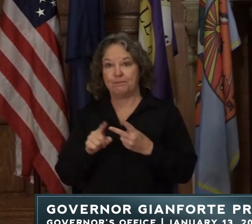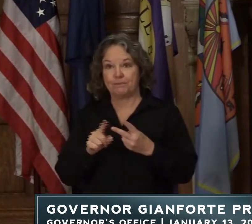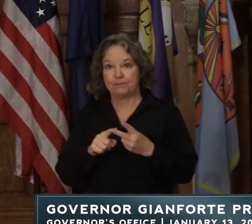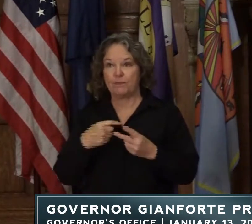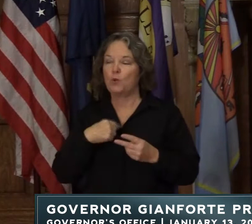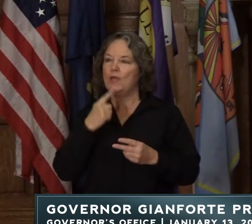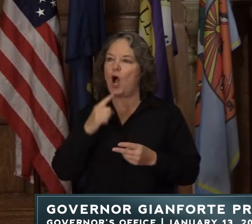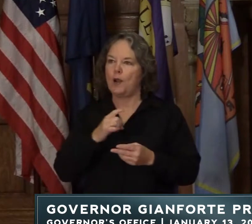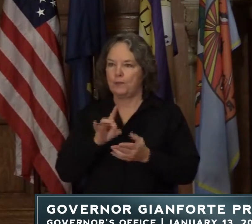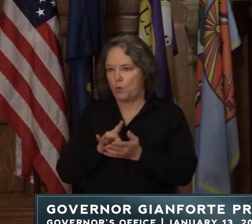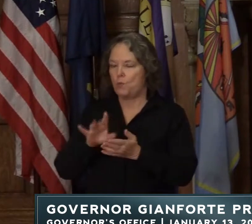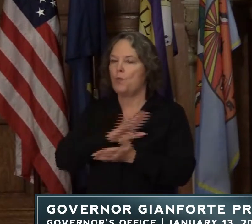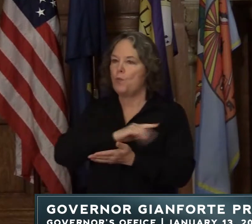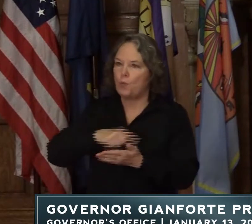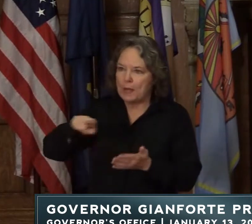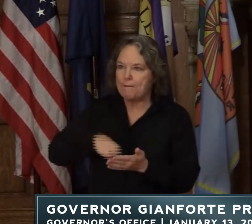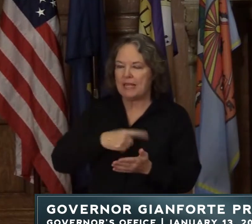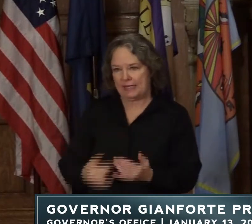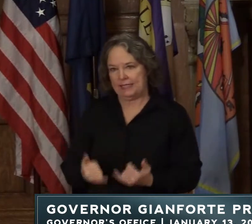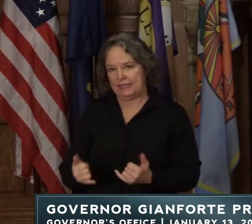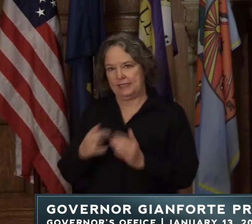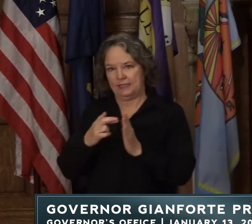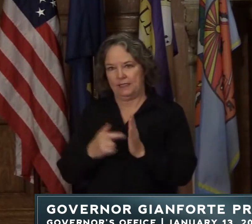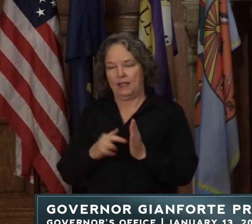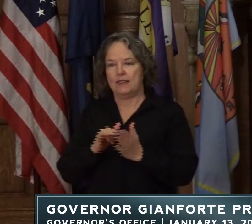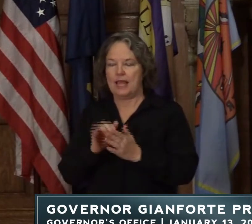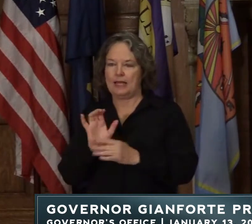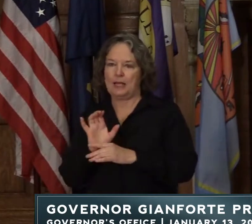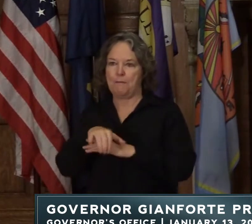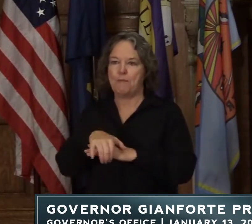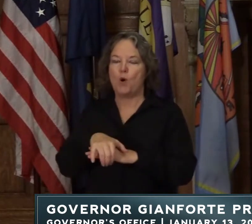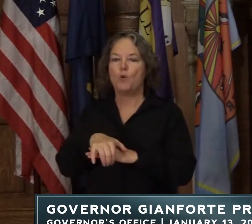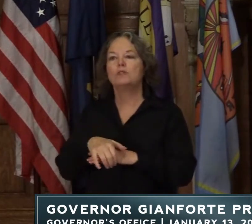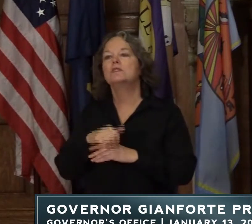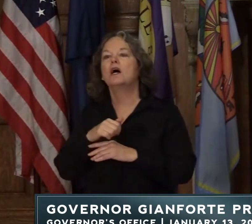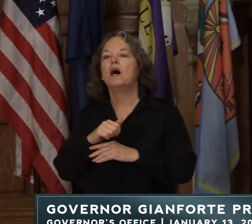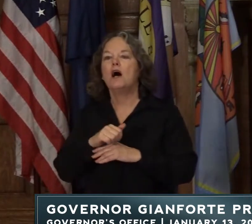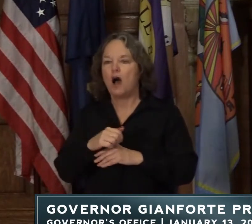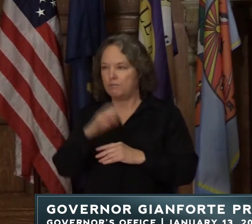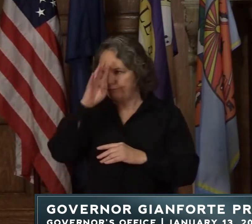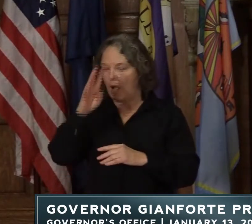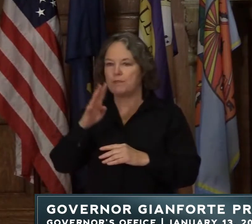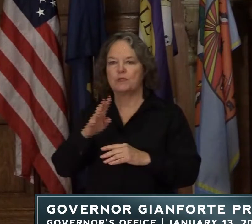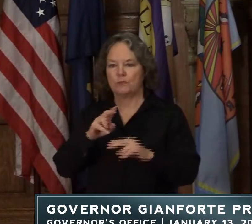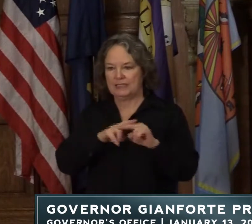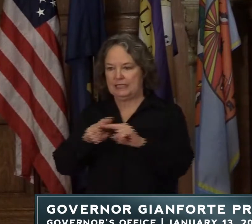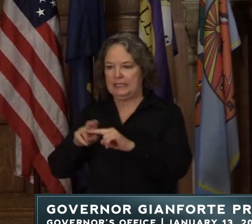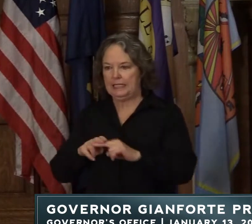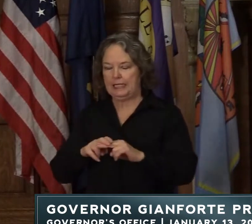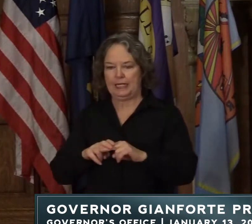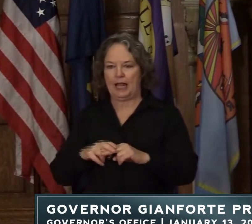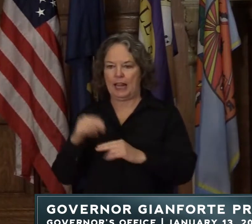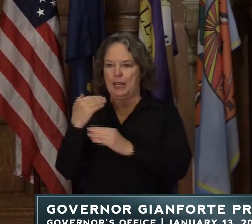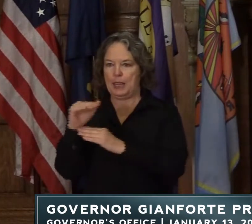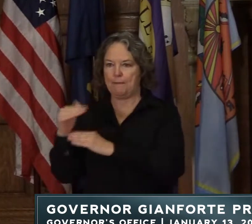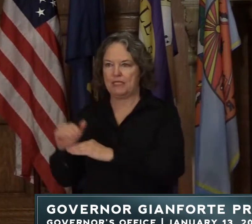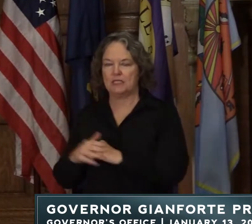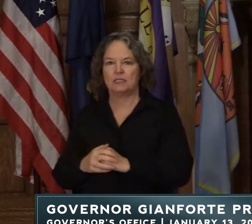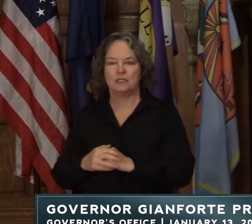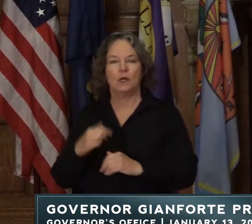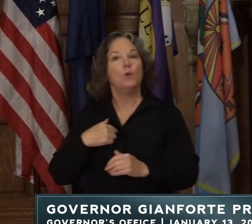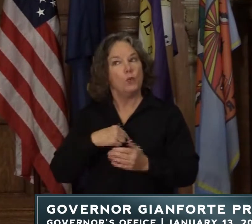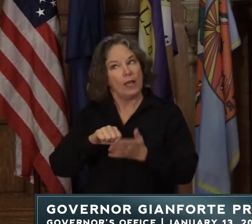we are repealing existing directives that impose arbitrary capacity limits. We emphasize that